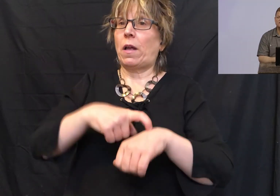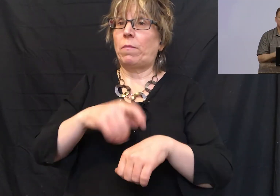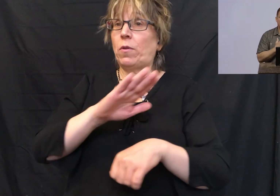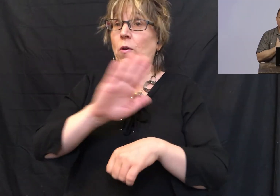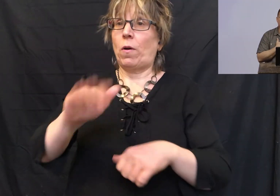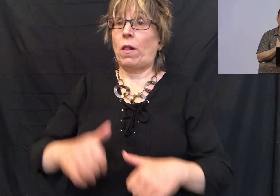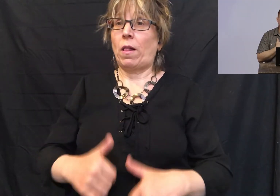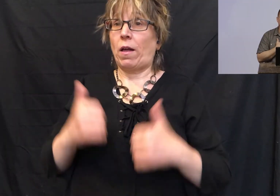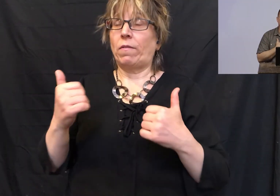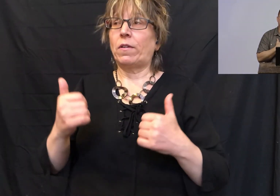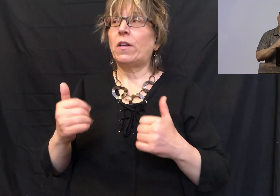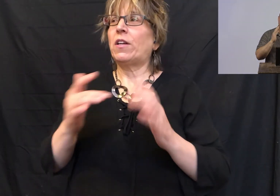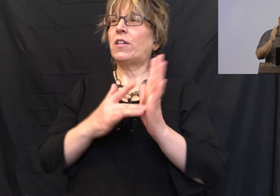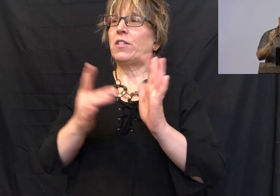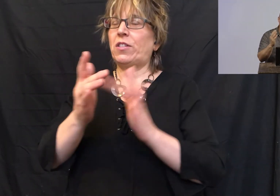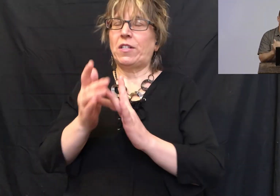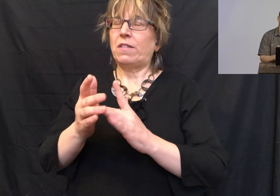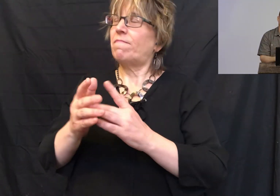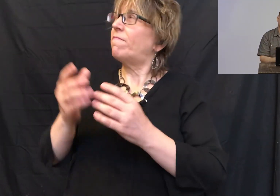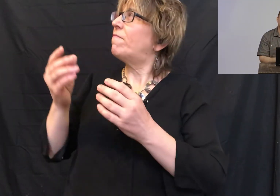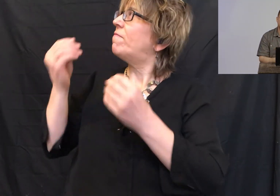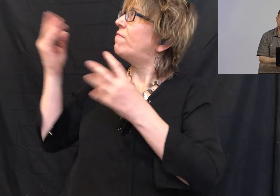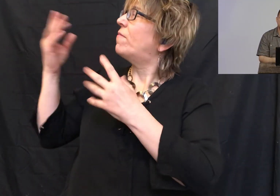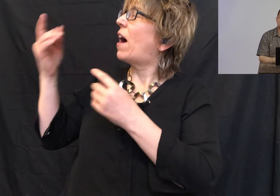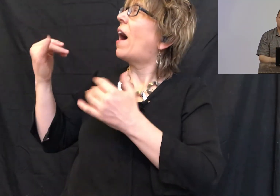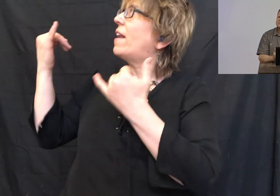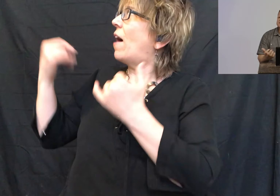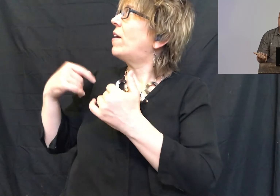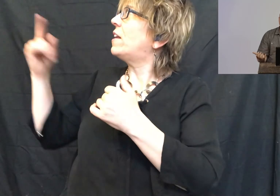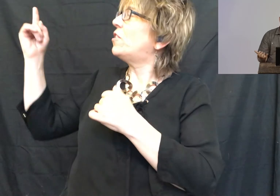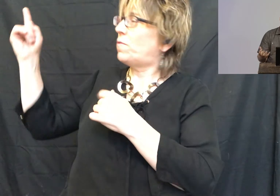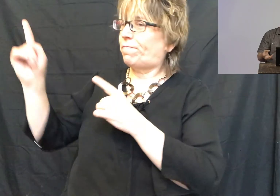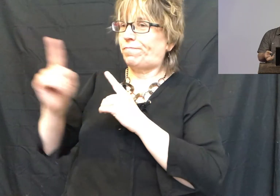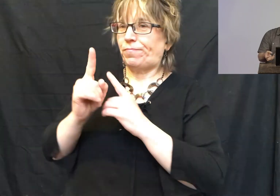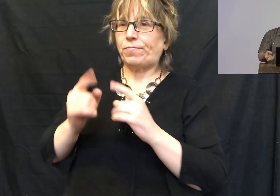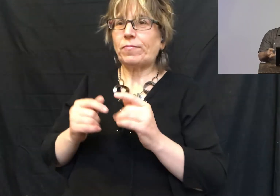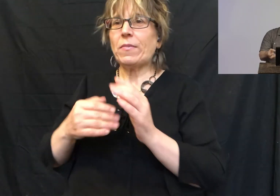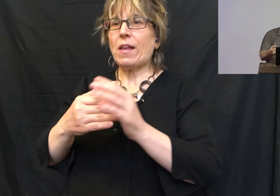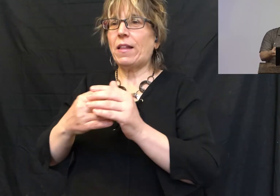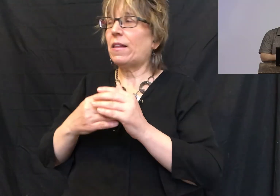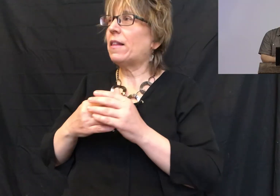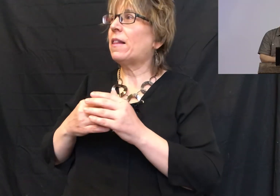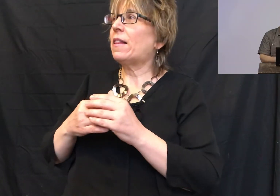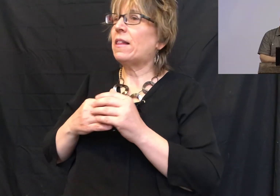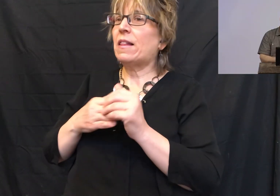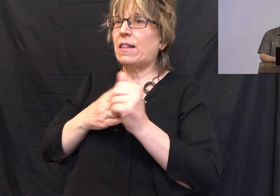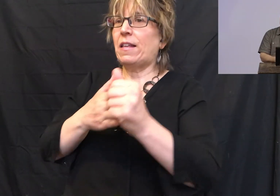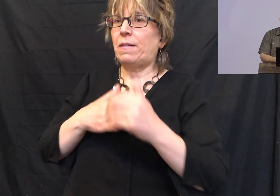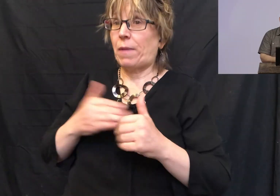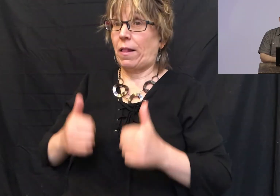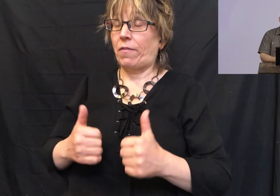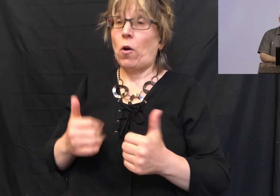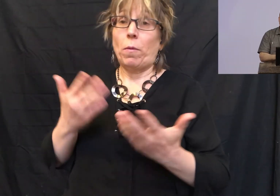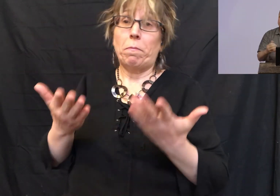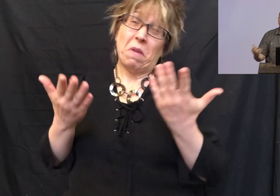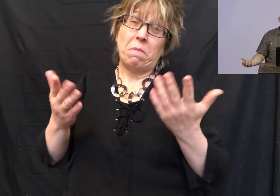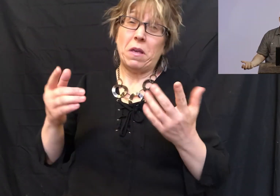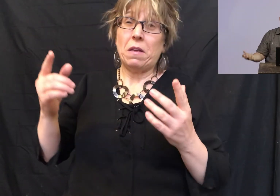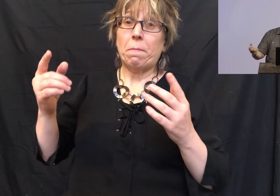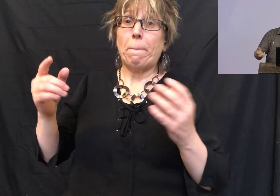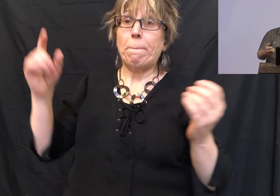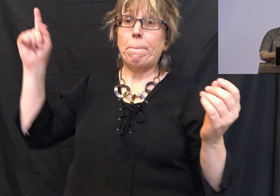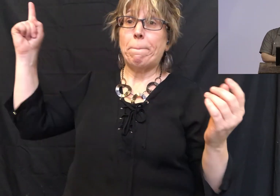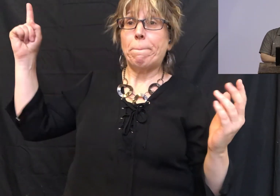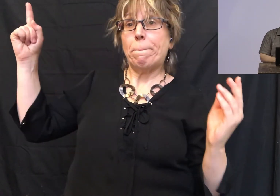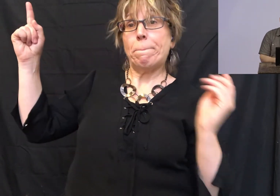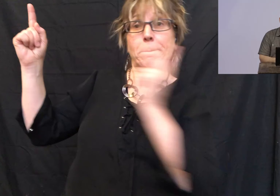say, Jesus, I'm done trying to lead my life. I need you to lead my life. Or maybe today's more of a rededication of your life to Him. He loves you. He's been waiting for you to